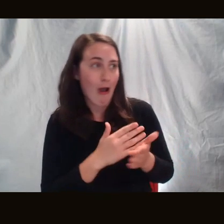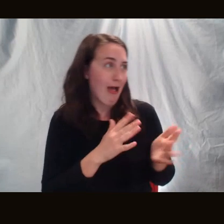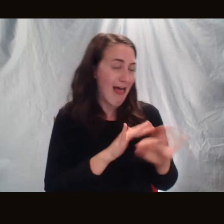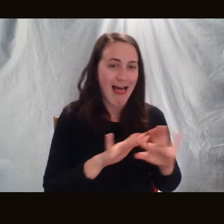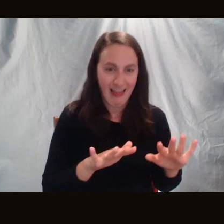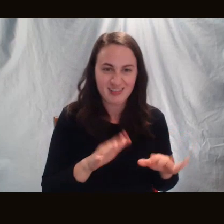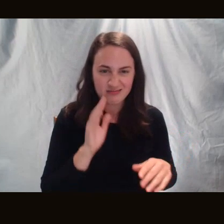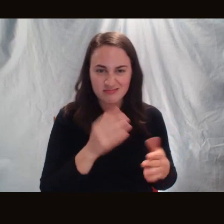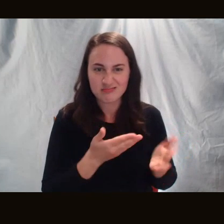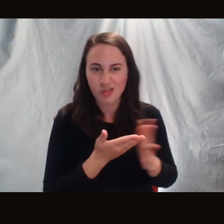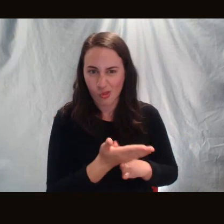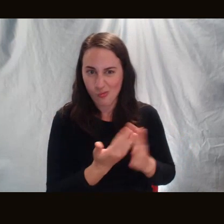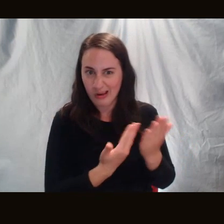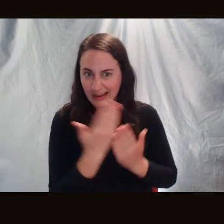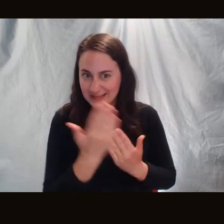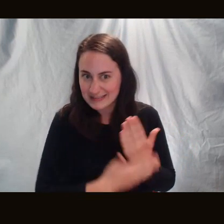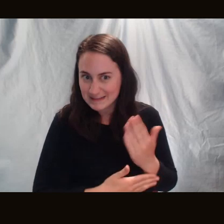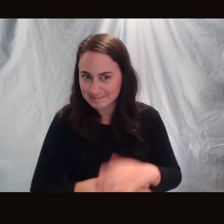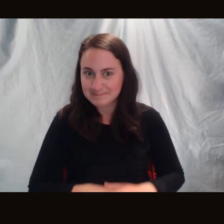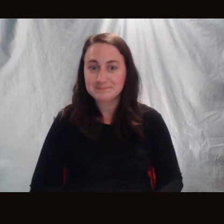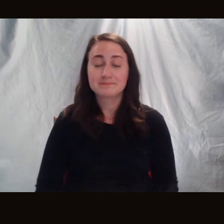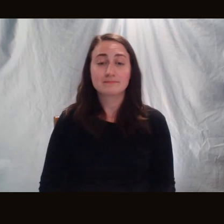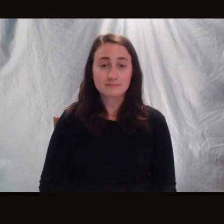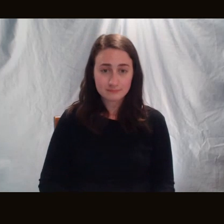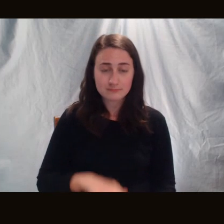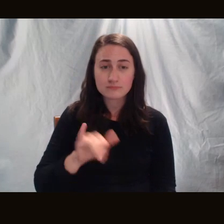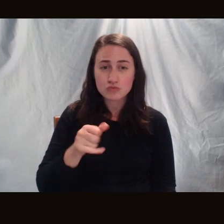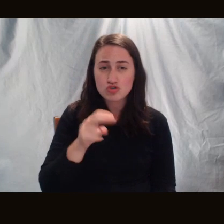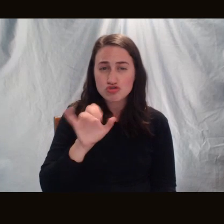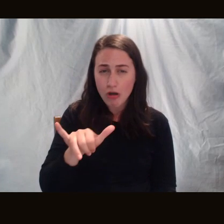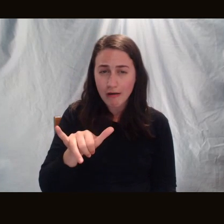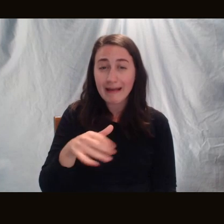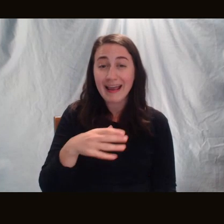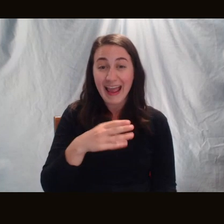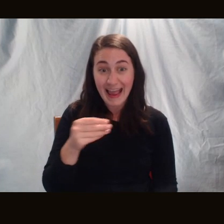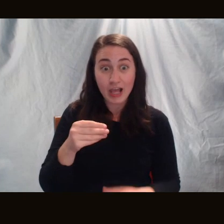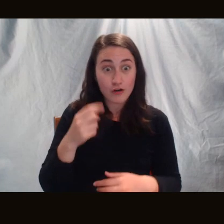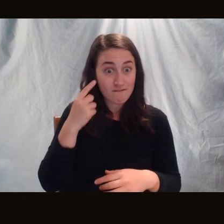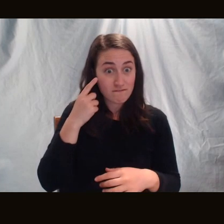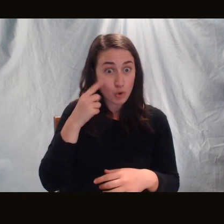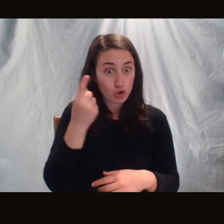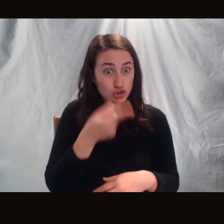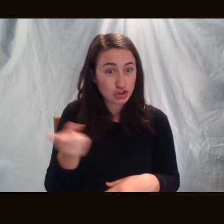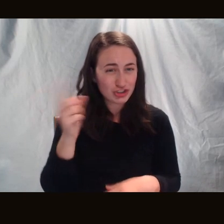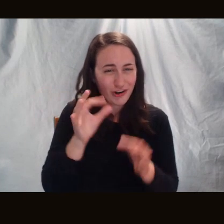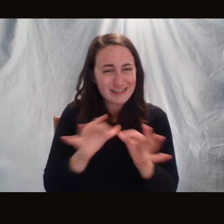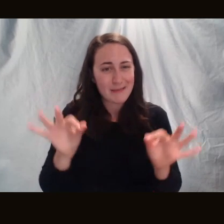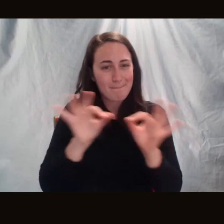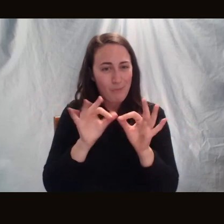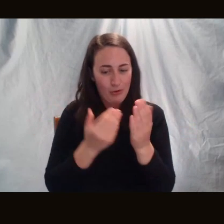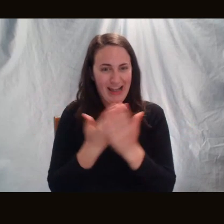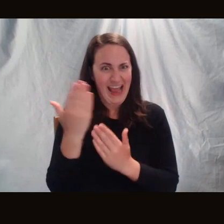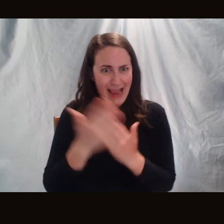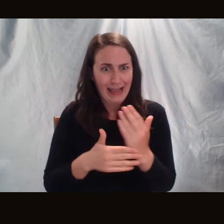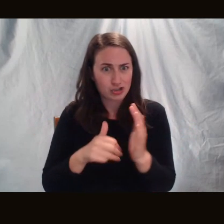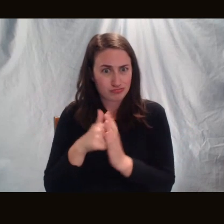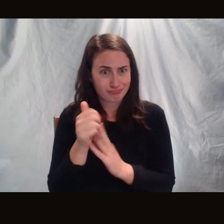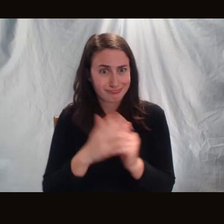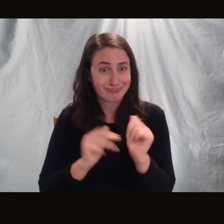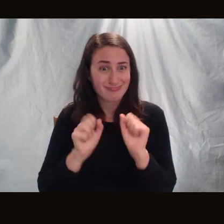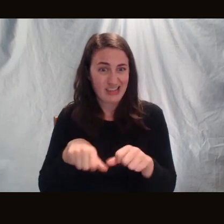the connection is that you want to allow for rotation to take place. See, whether it's this, whether it